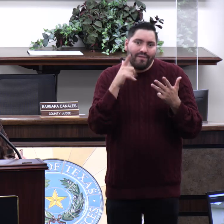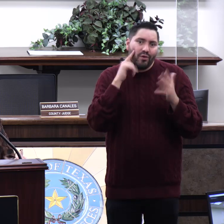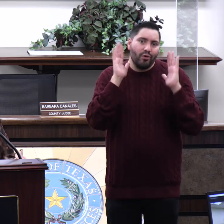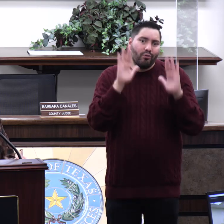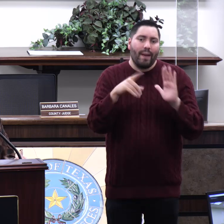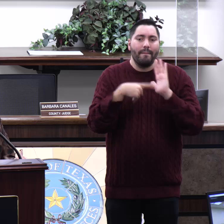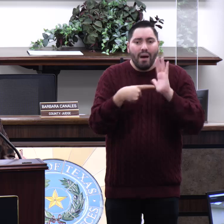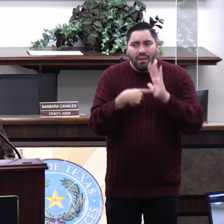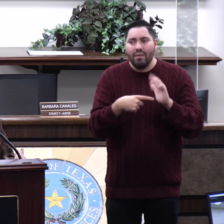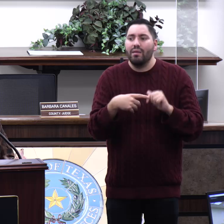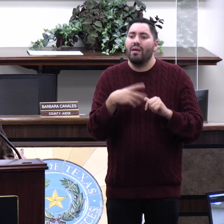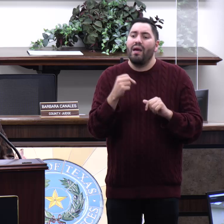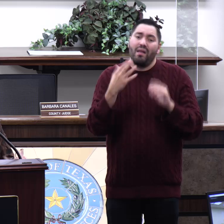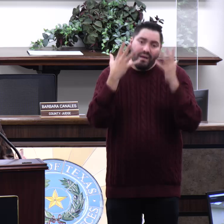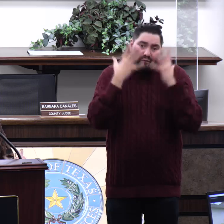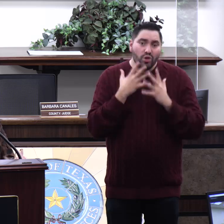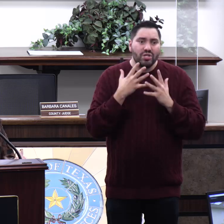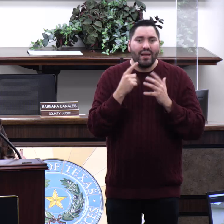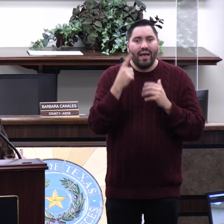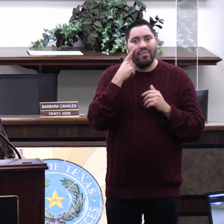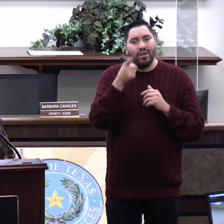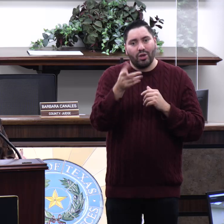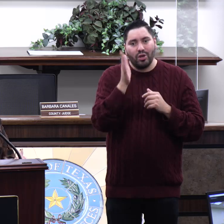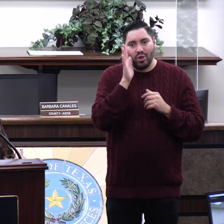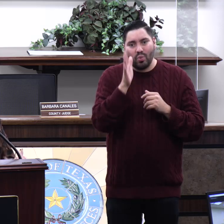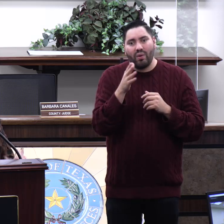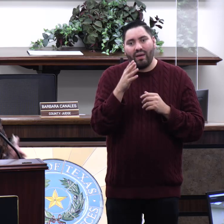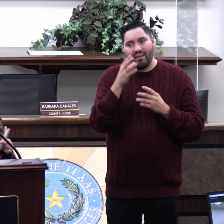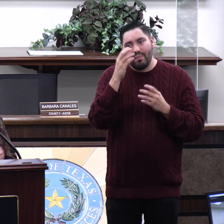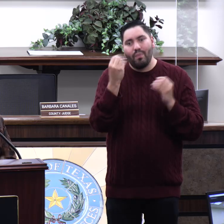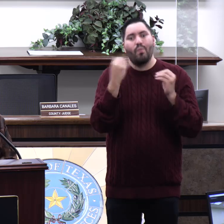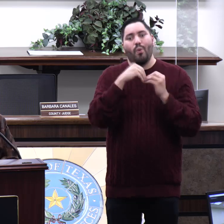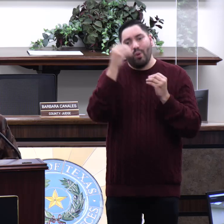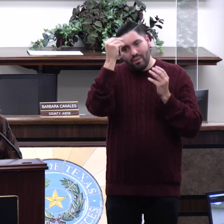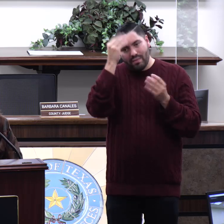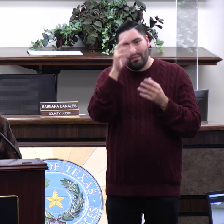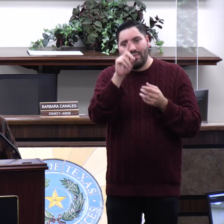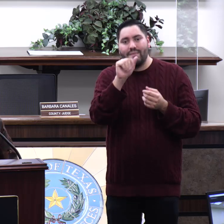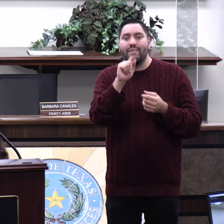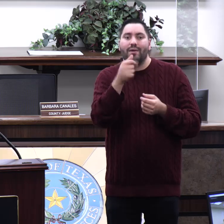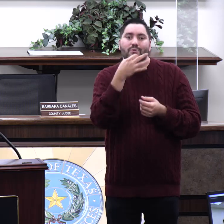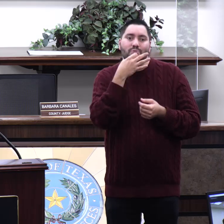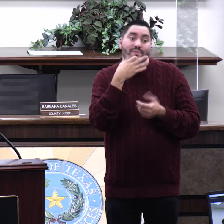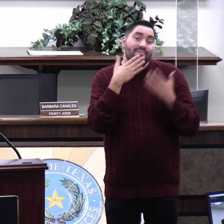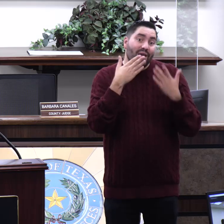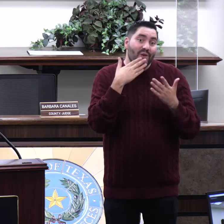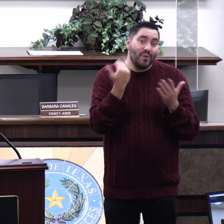modeling. And unfortunately, I think you're going to get data here very soon. Thanks again, everybody.